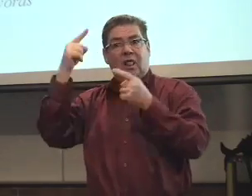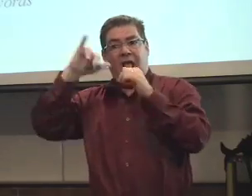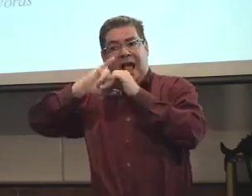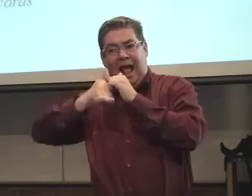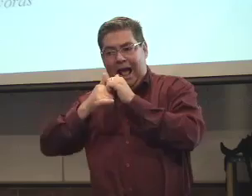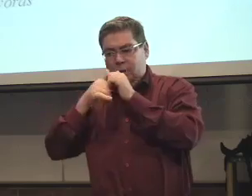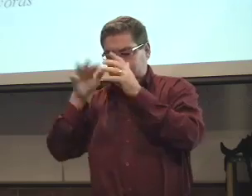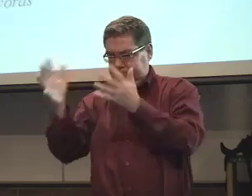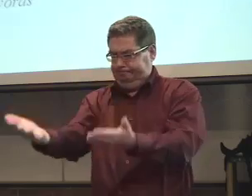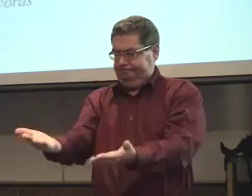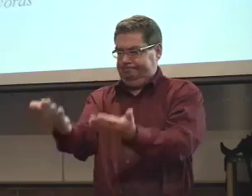when they're little,